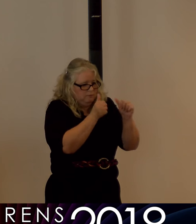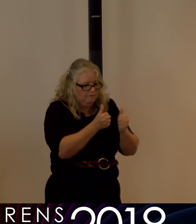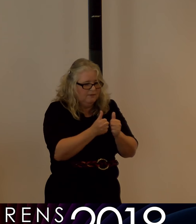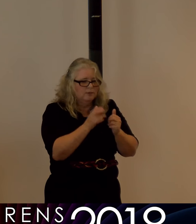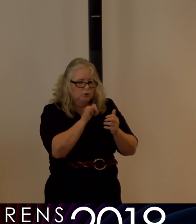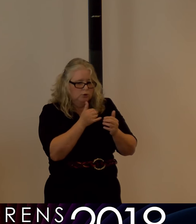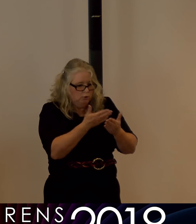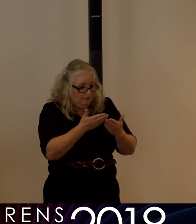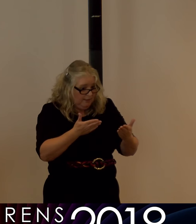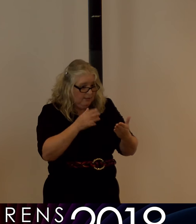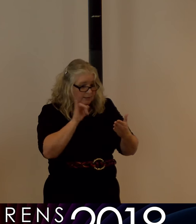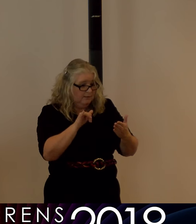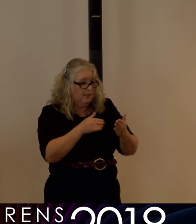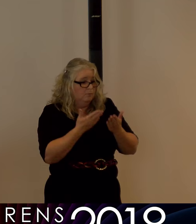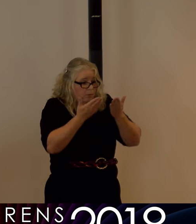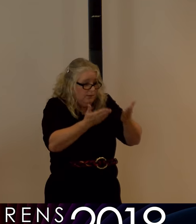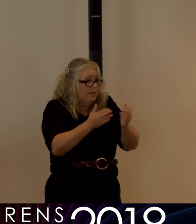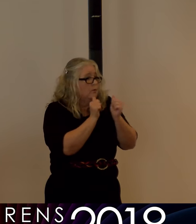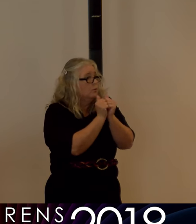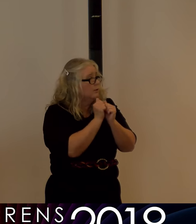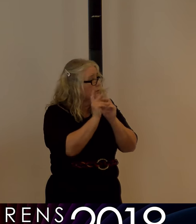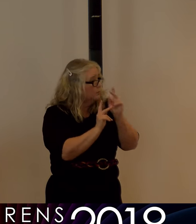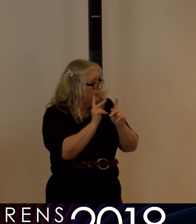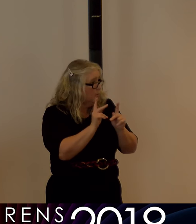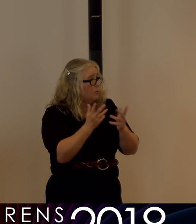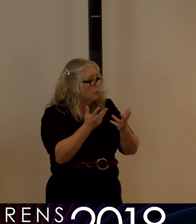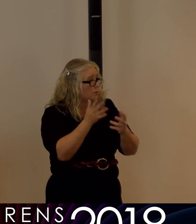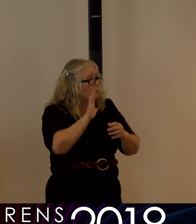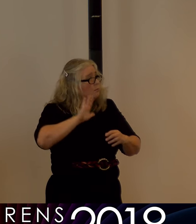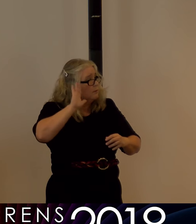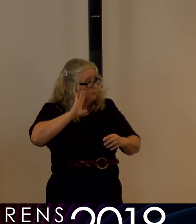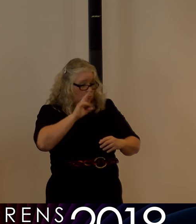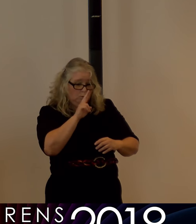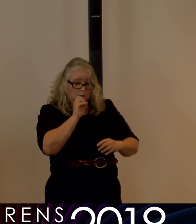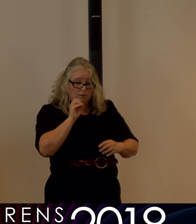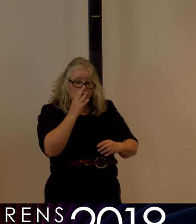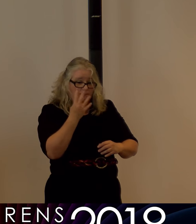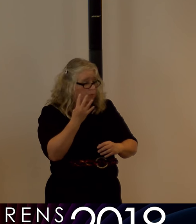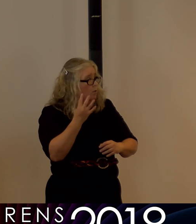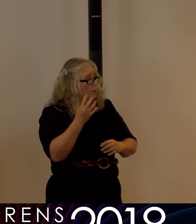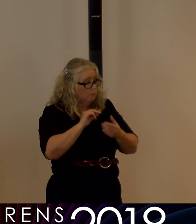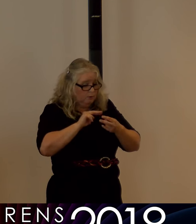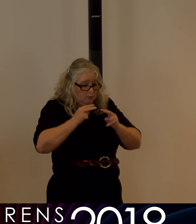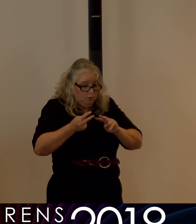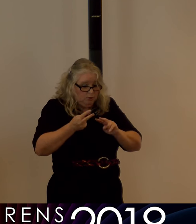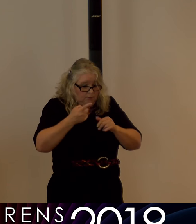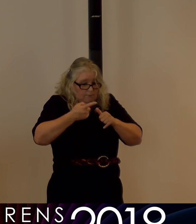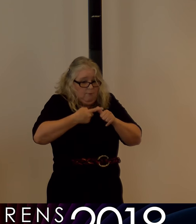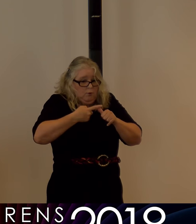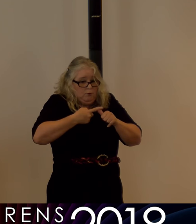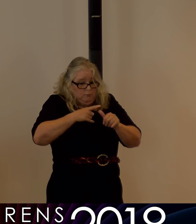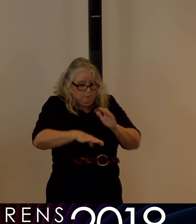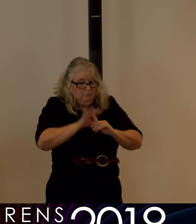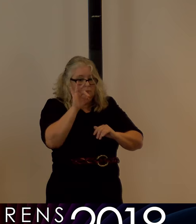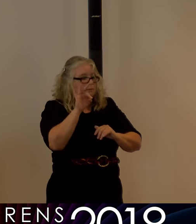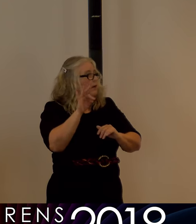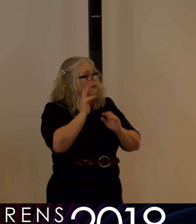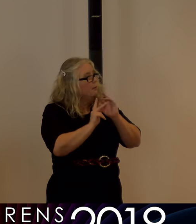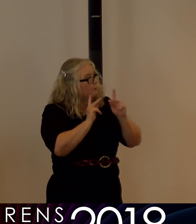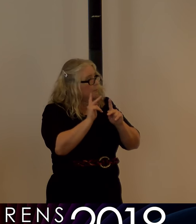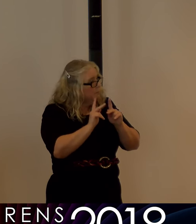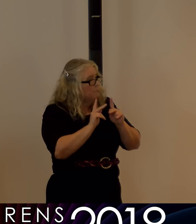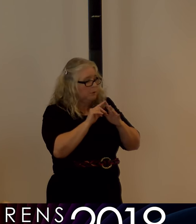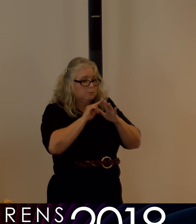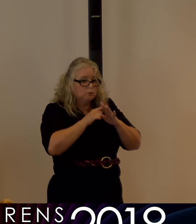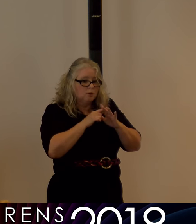in, before 2004, when the gene for charge was identified, people started looking at families